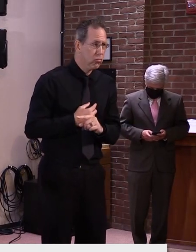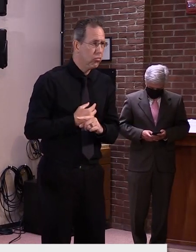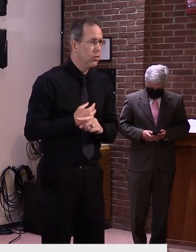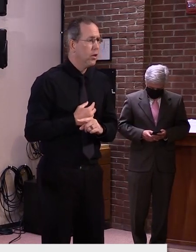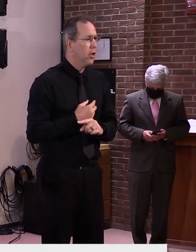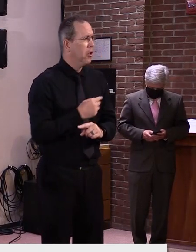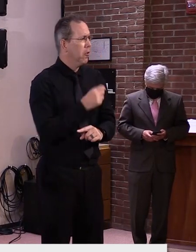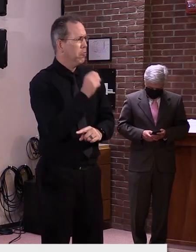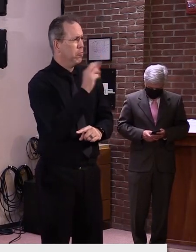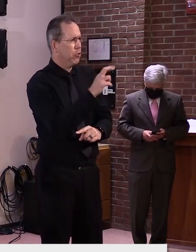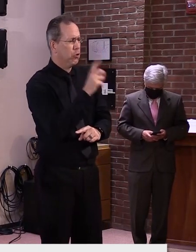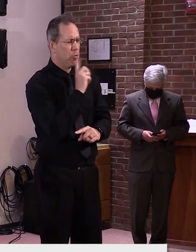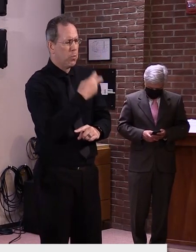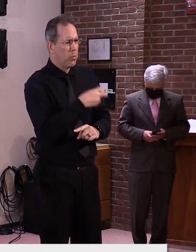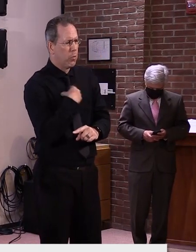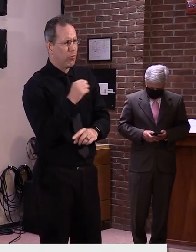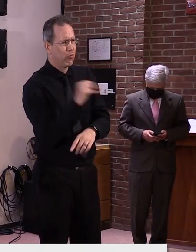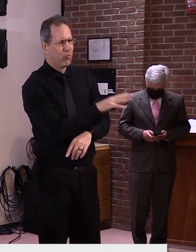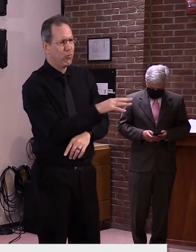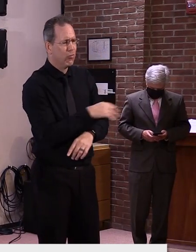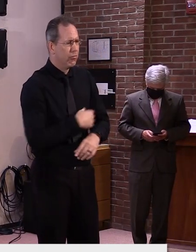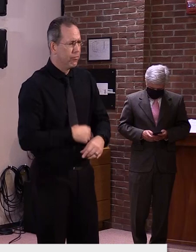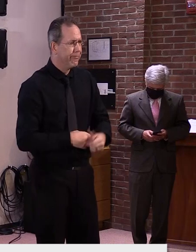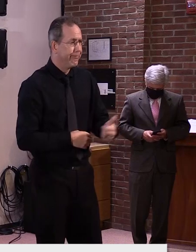Greg, the Bennington Banner.